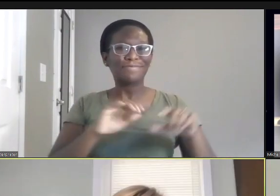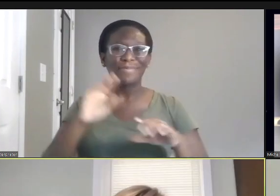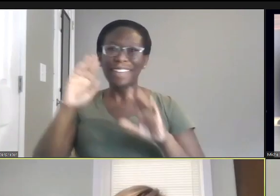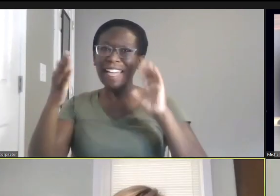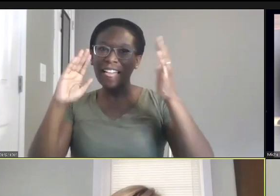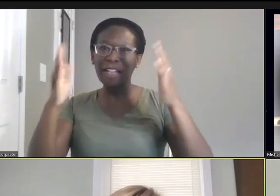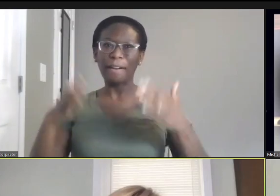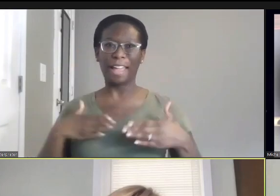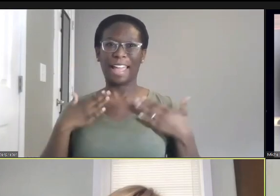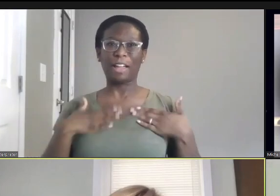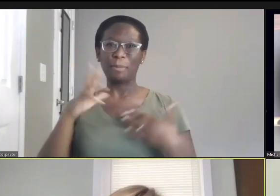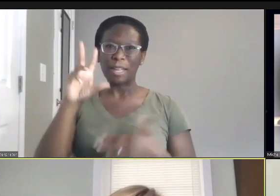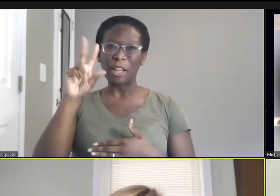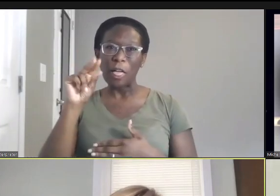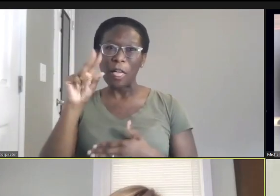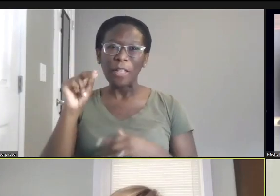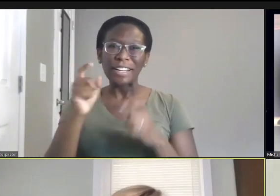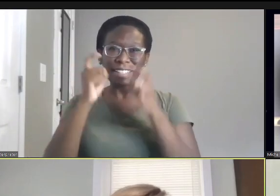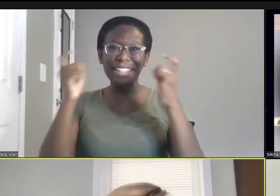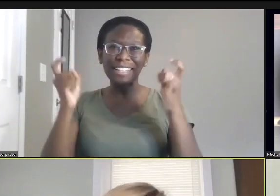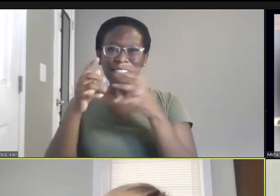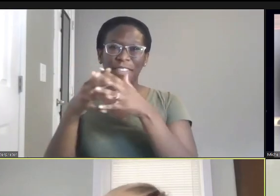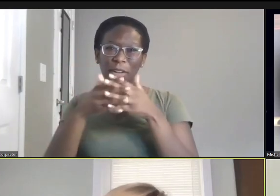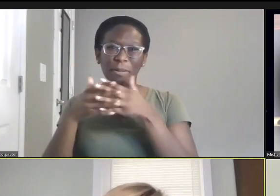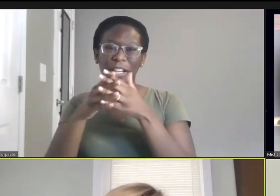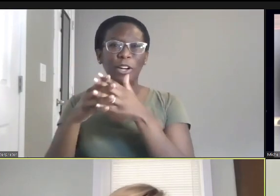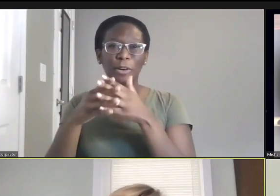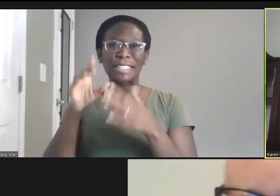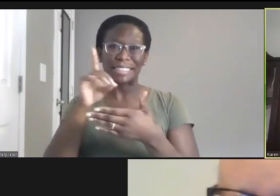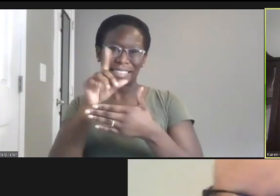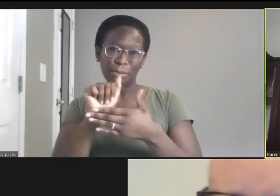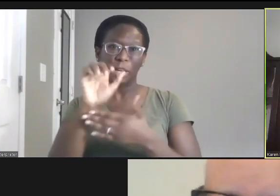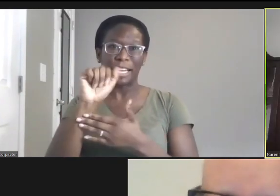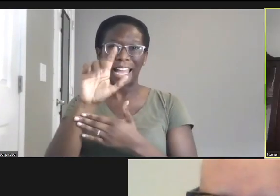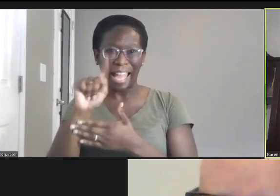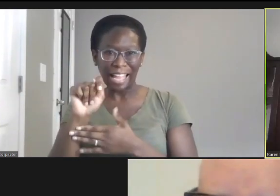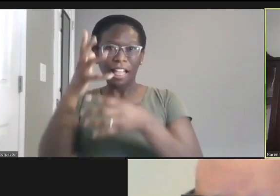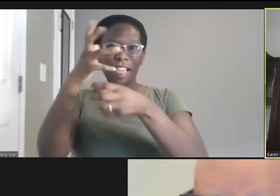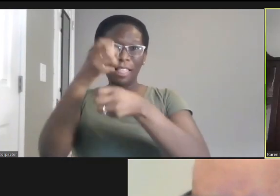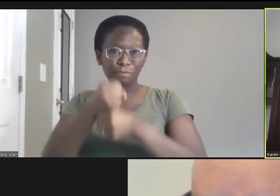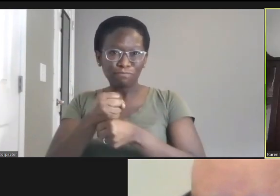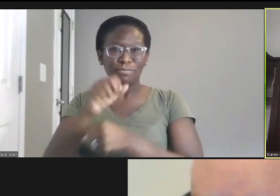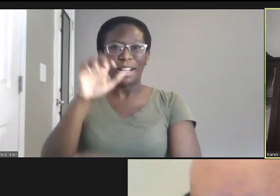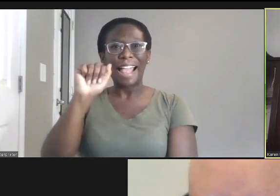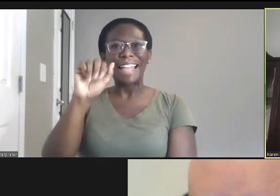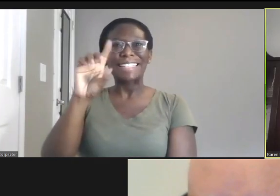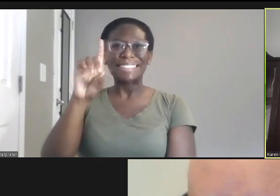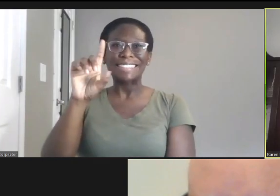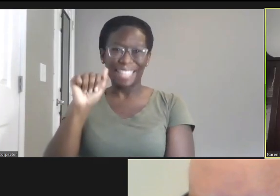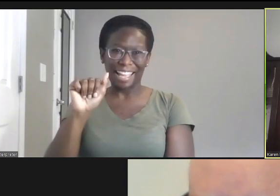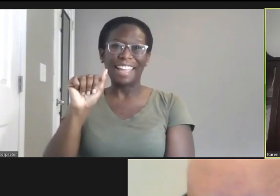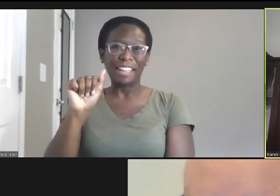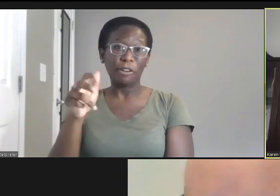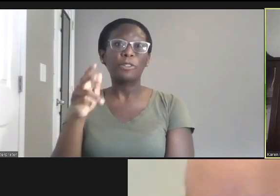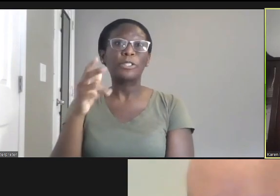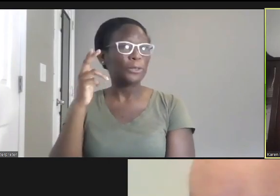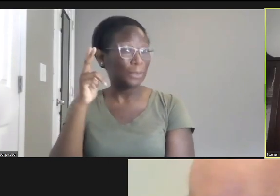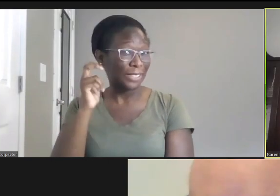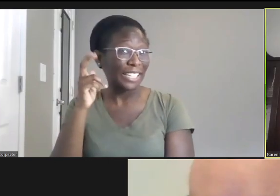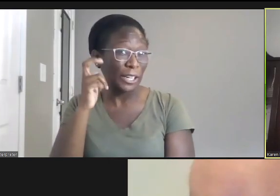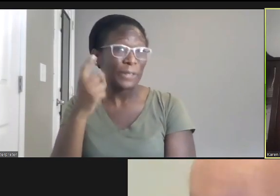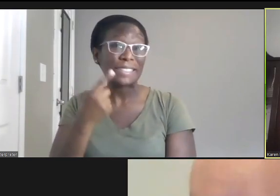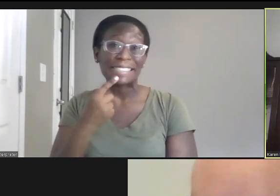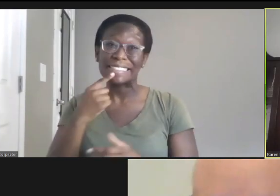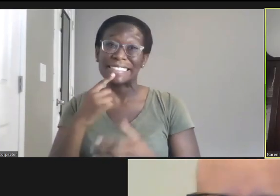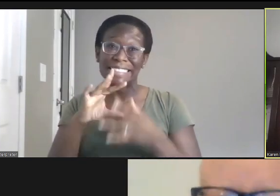anniversary of the Americans with Disabilities Act, or ADA for short. You're going to hear us say ADA a lot today. I'm Karen